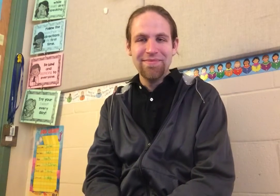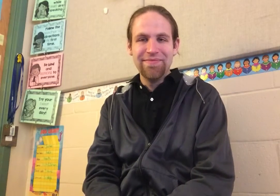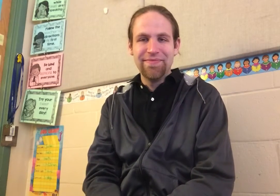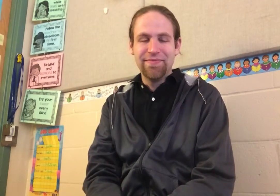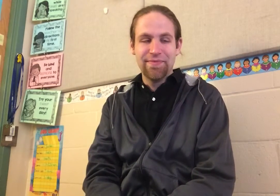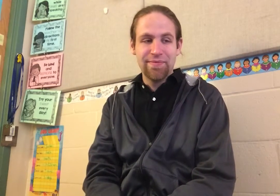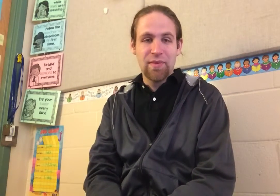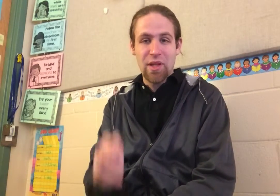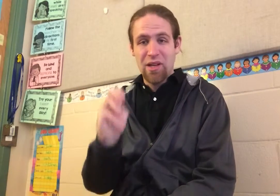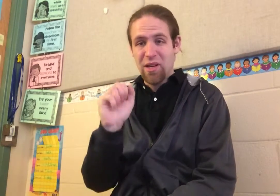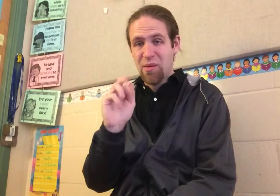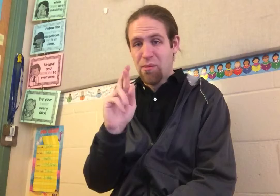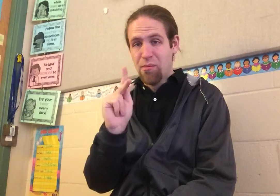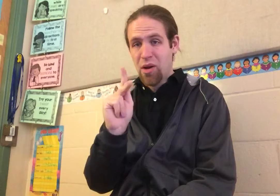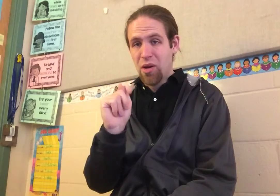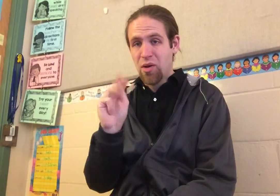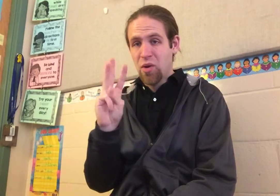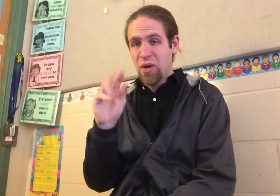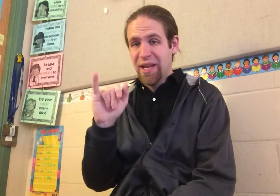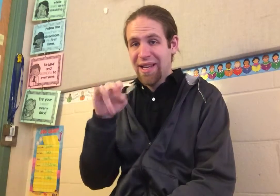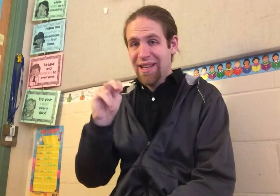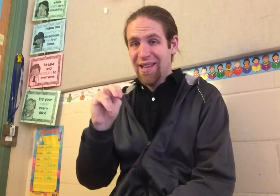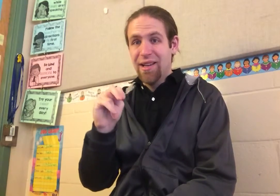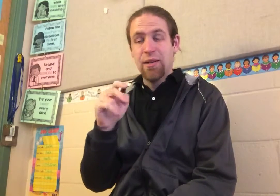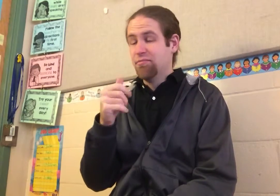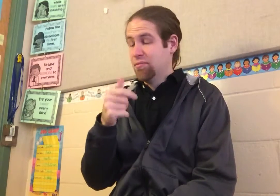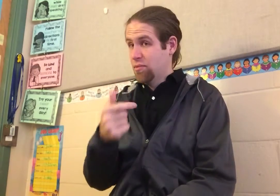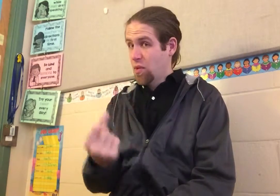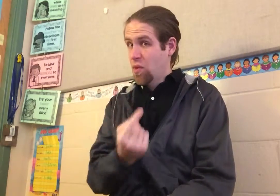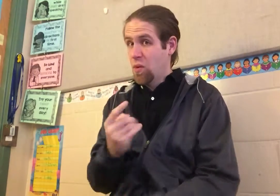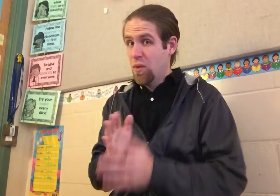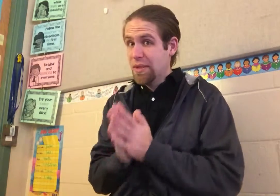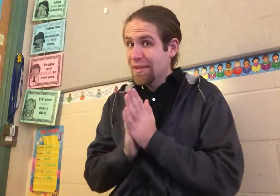Mark Twain was not the only person who was excited about the Pony Express.